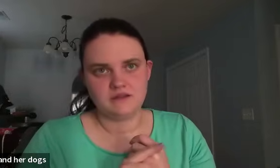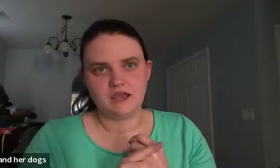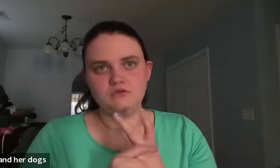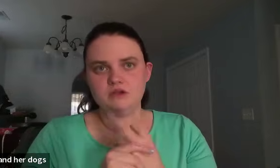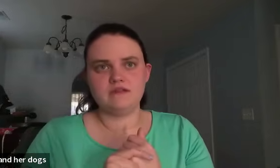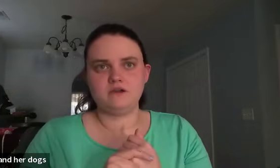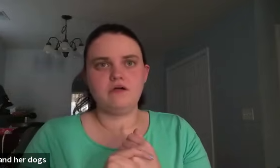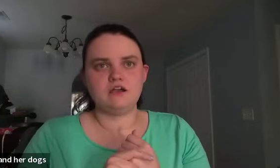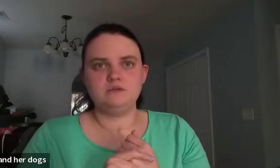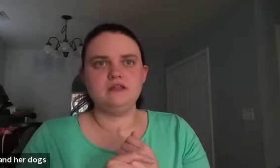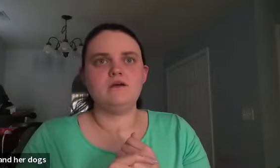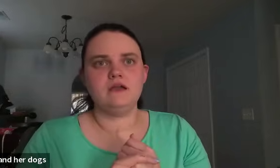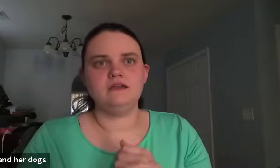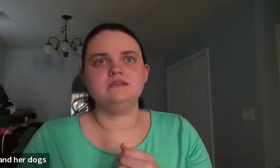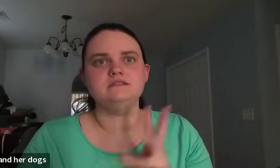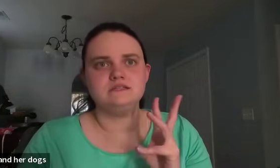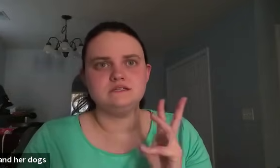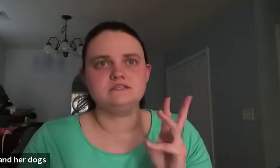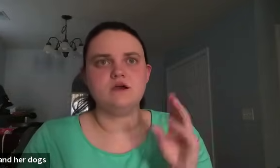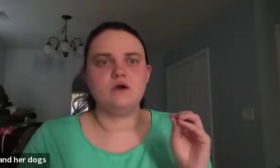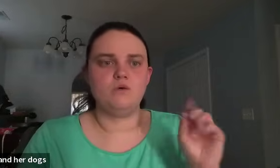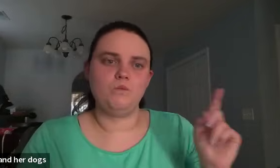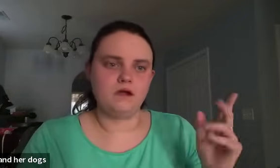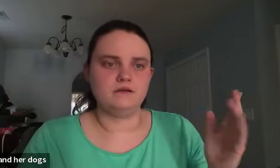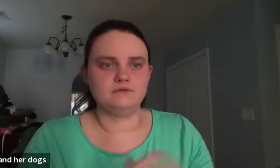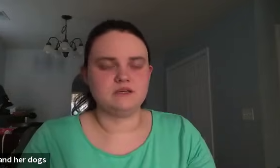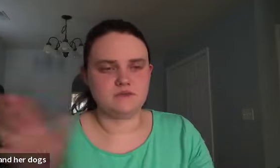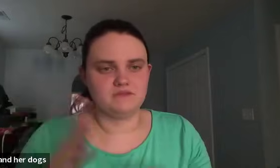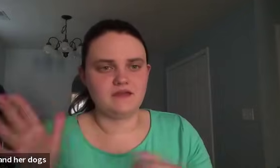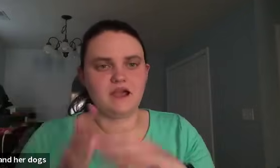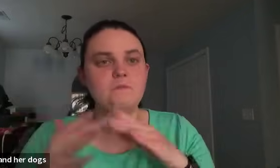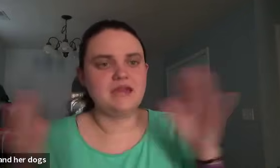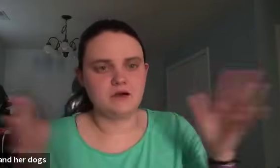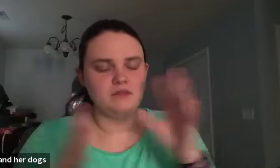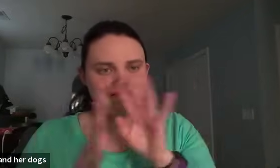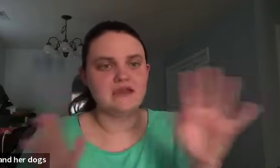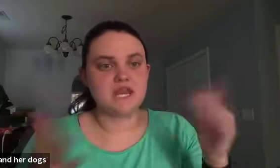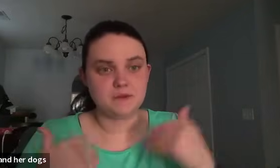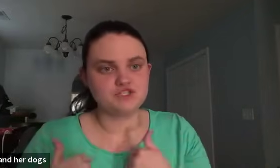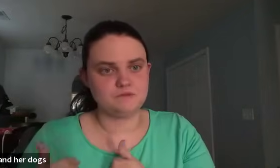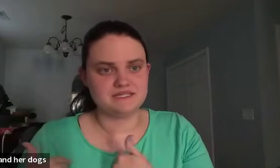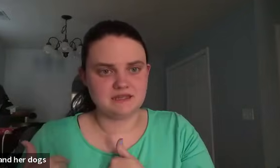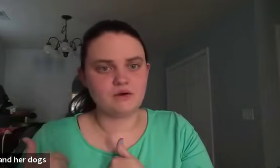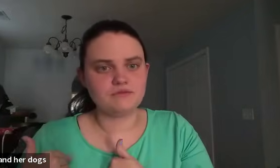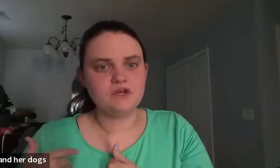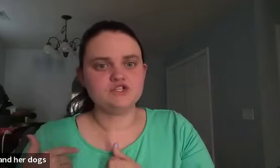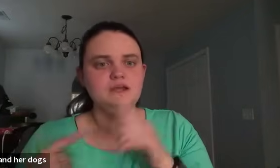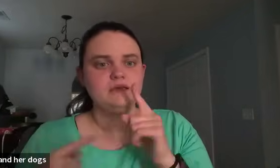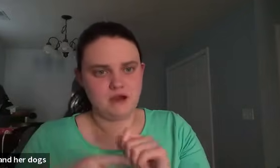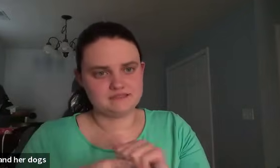Like I'll look at the clock and I'll be like, okay, it's 6:01 or something like that. Like I'll like sign the numbers to myself so I can